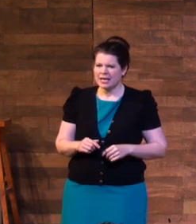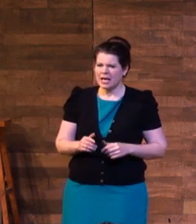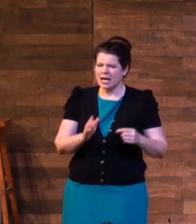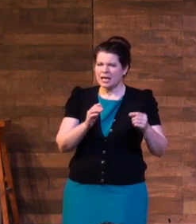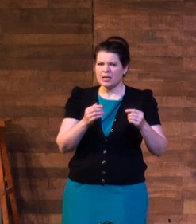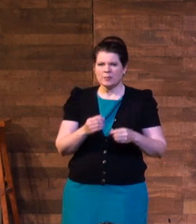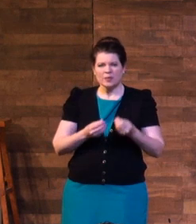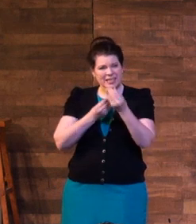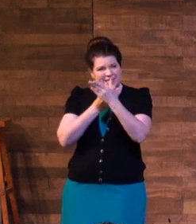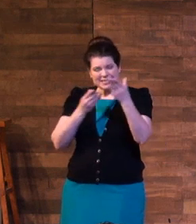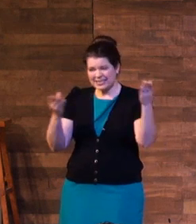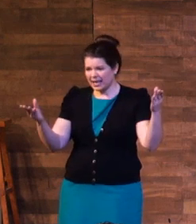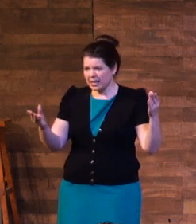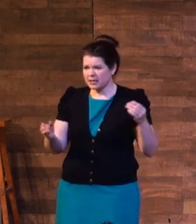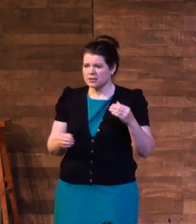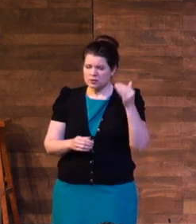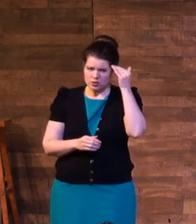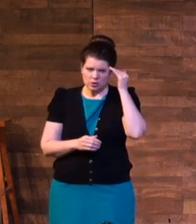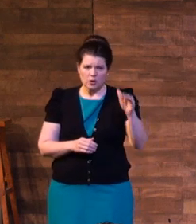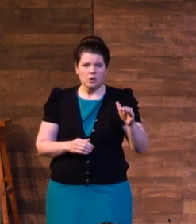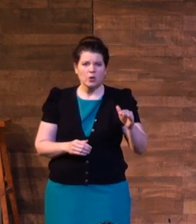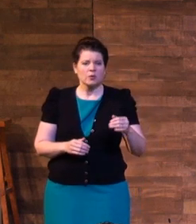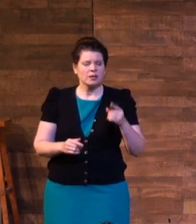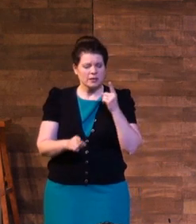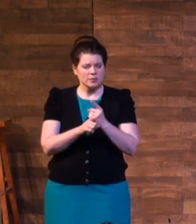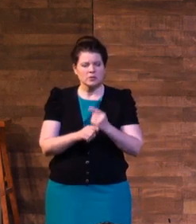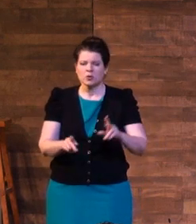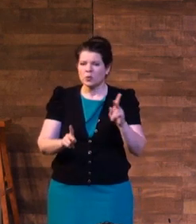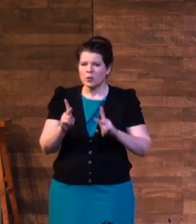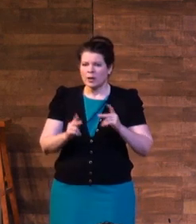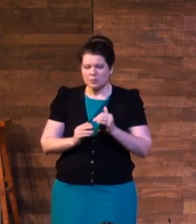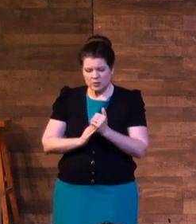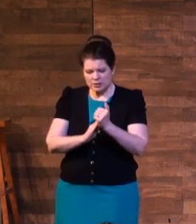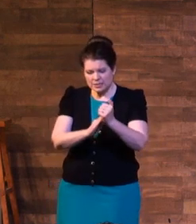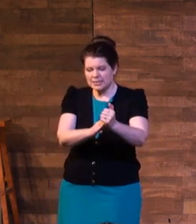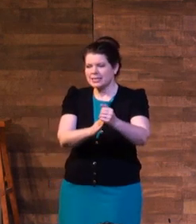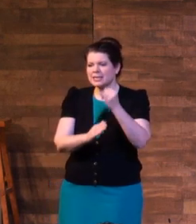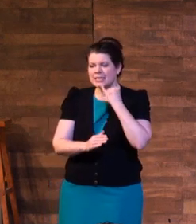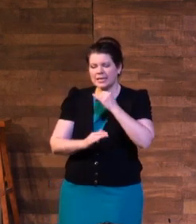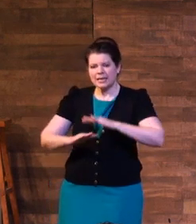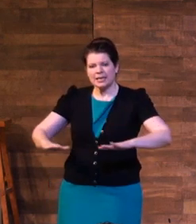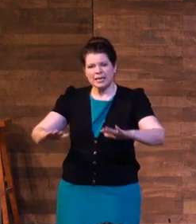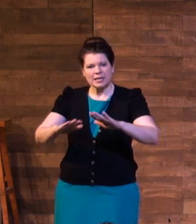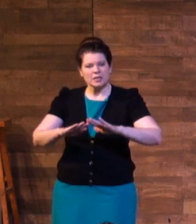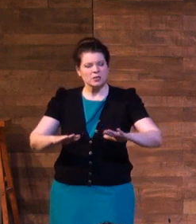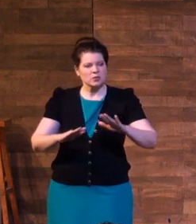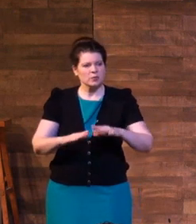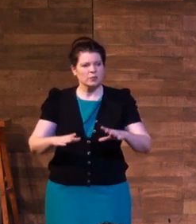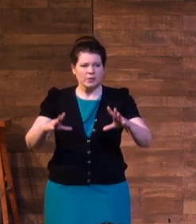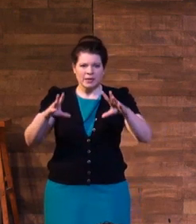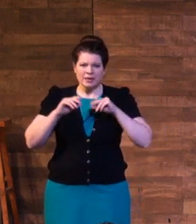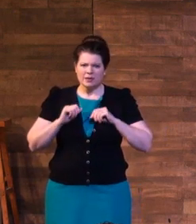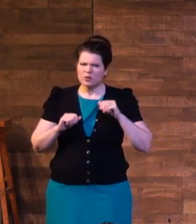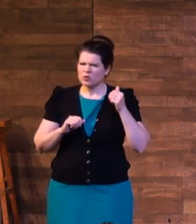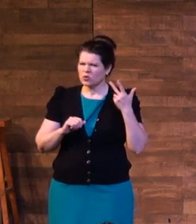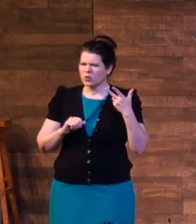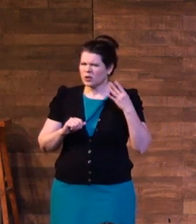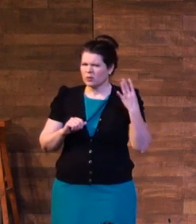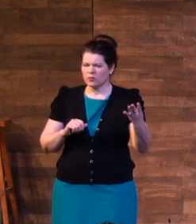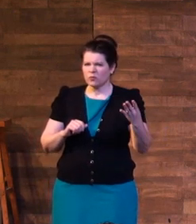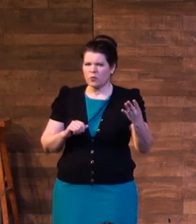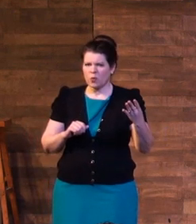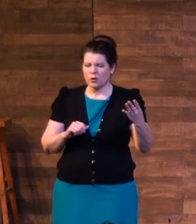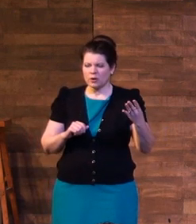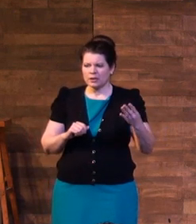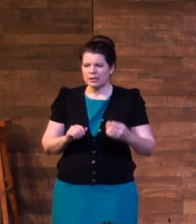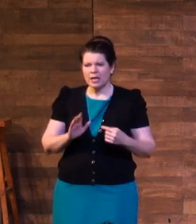lead Israel out of their subjugation. And he gets, I think, 3 or 4 different signs.